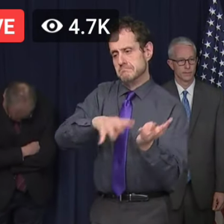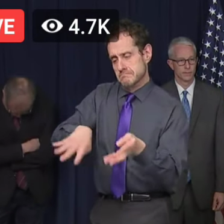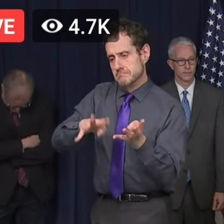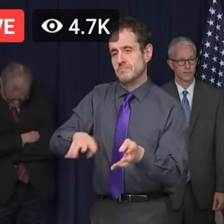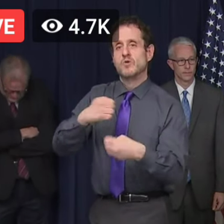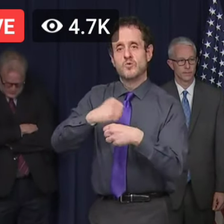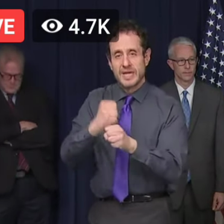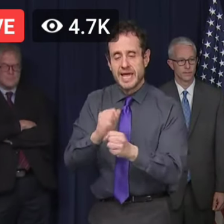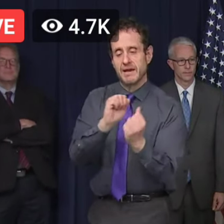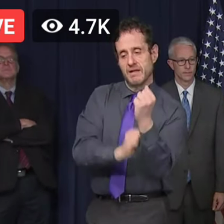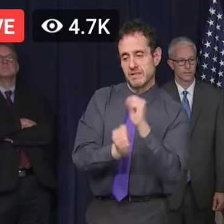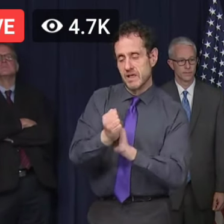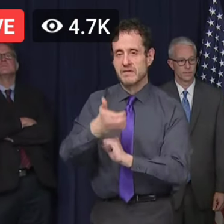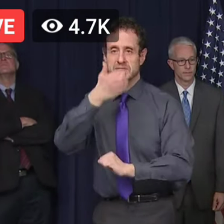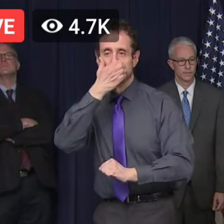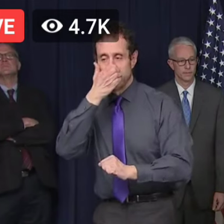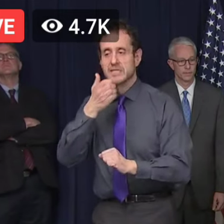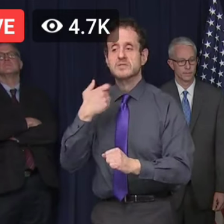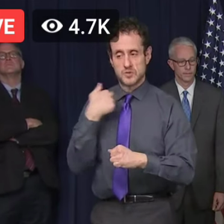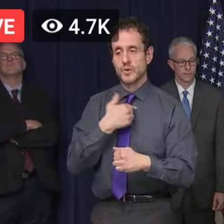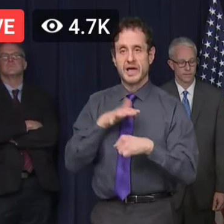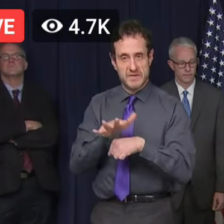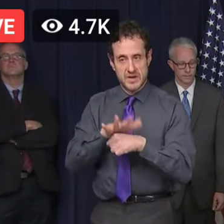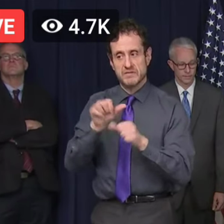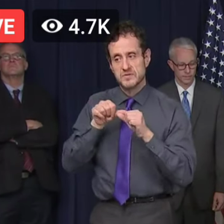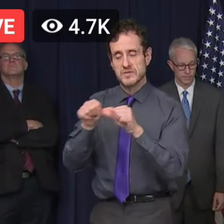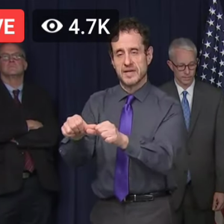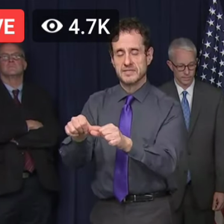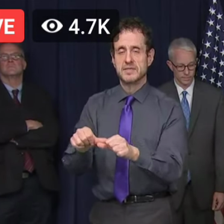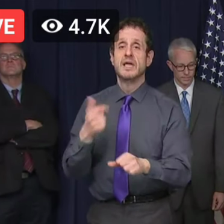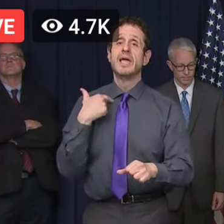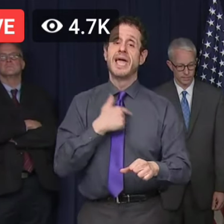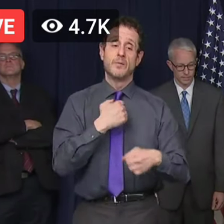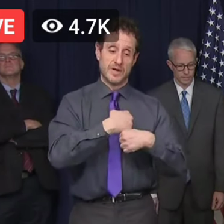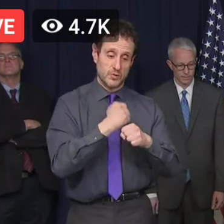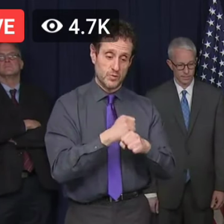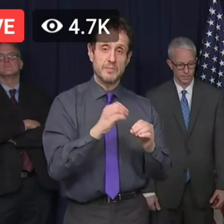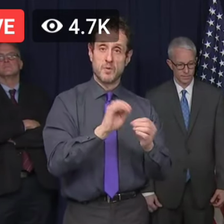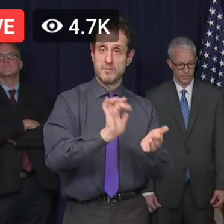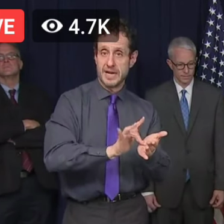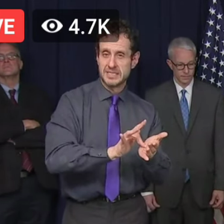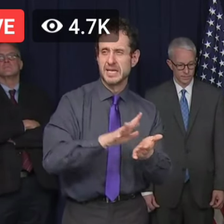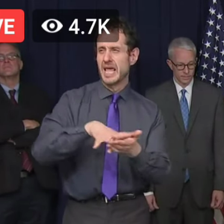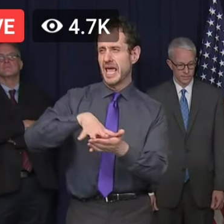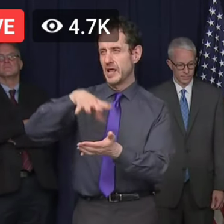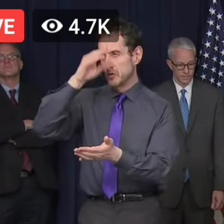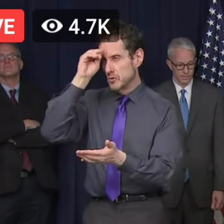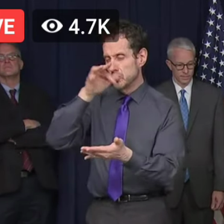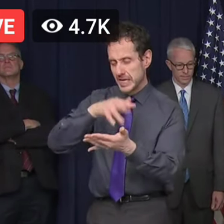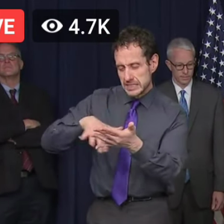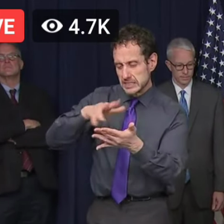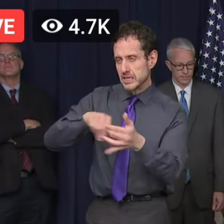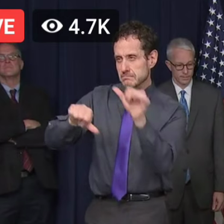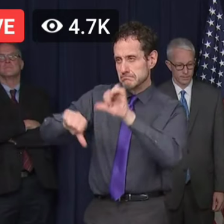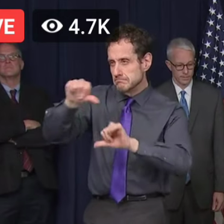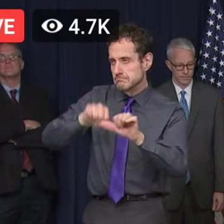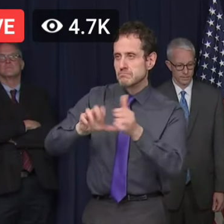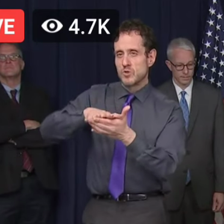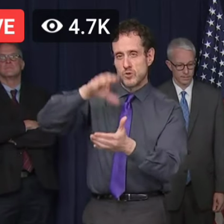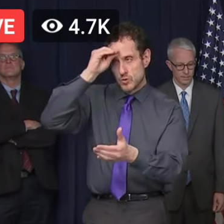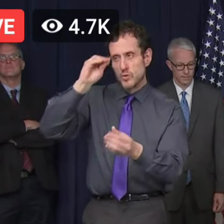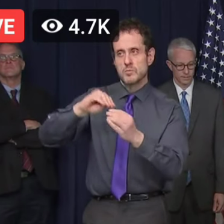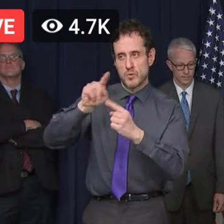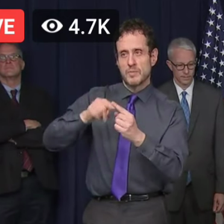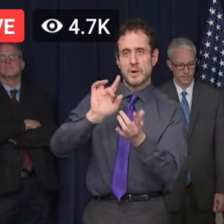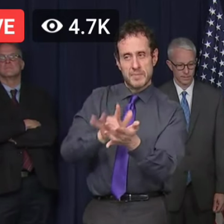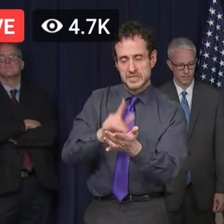PPE so that we have enough masks to last. And we can make more medications and learn more about how we can use them to help